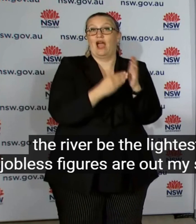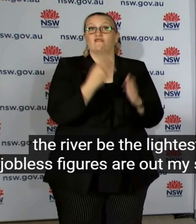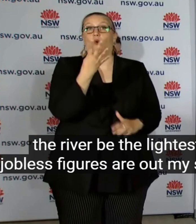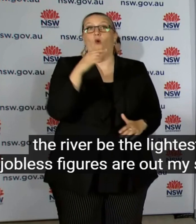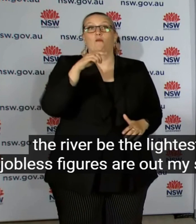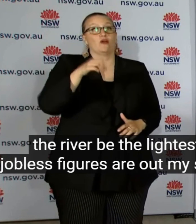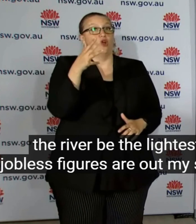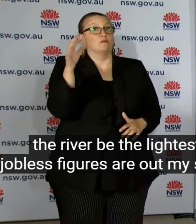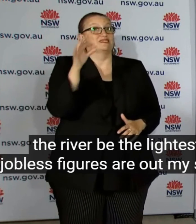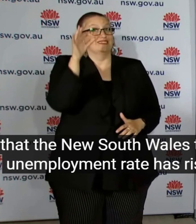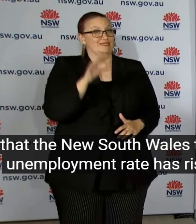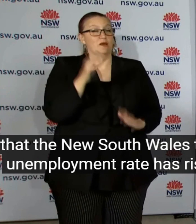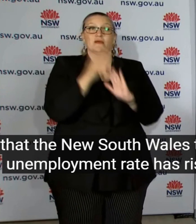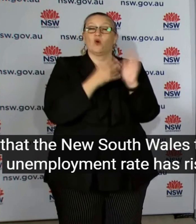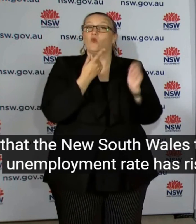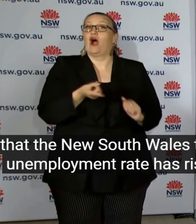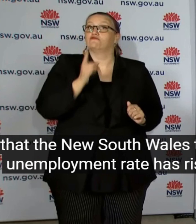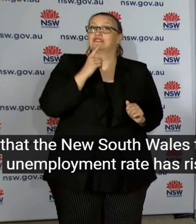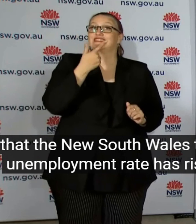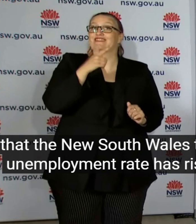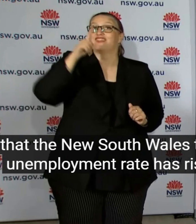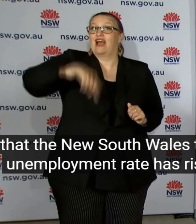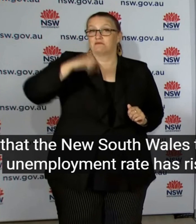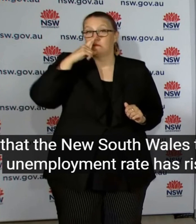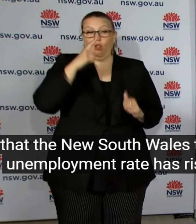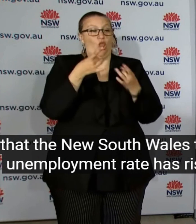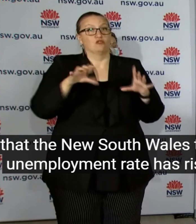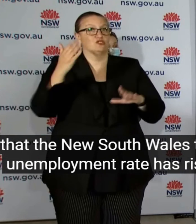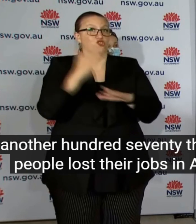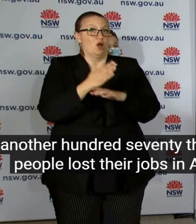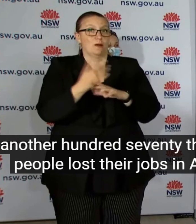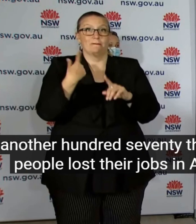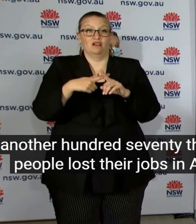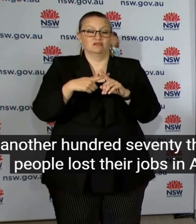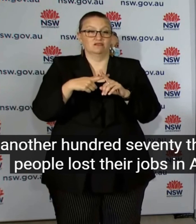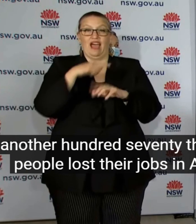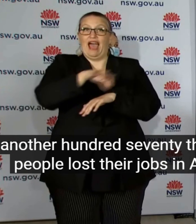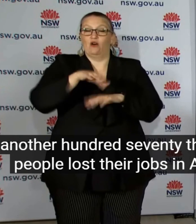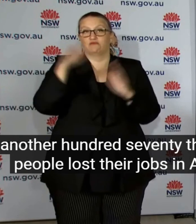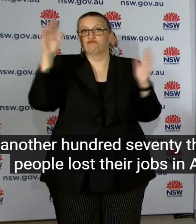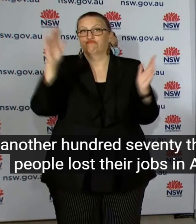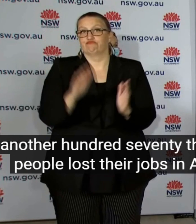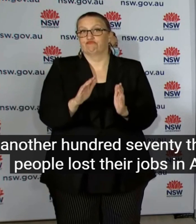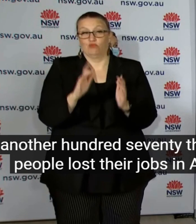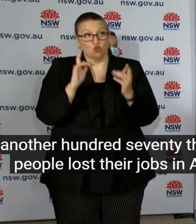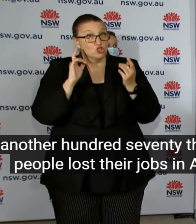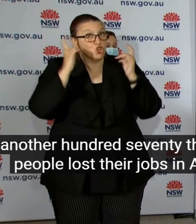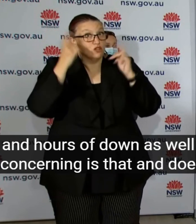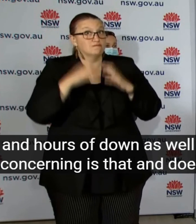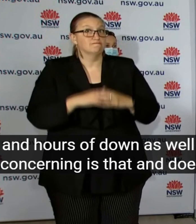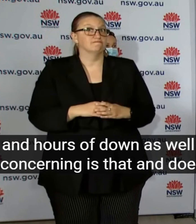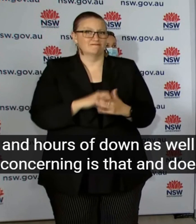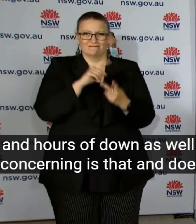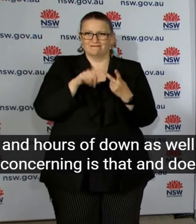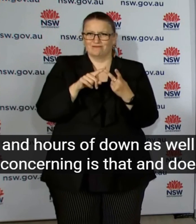Another 170,000 people lost their jobs in August, and hours are down as well. How concerning is that? And does the state government take any